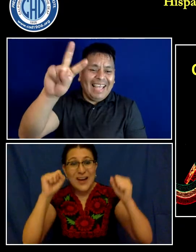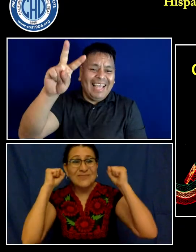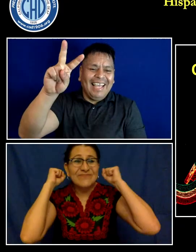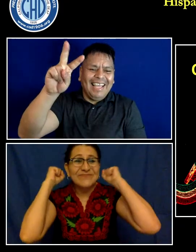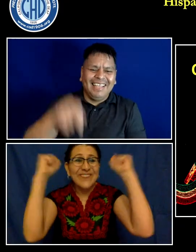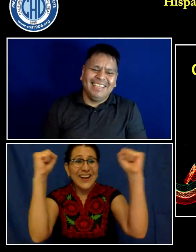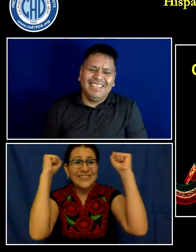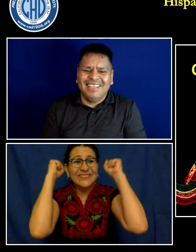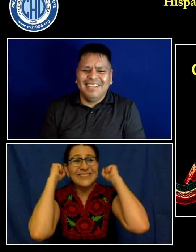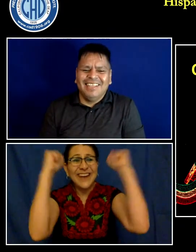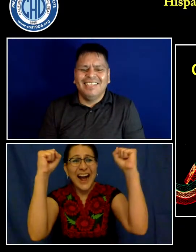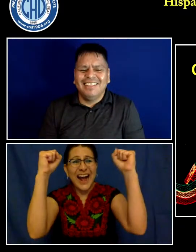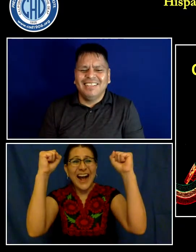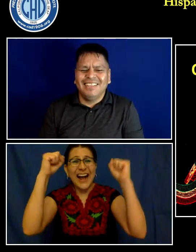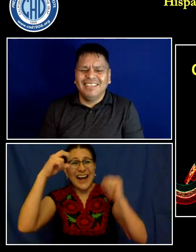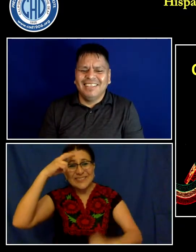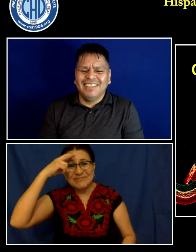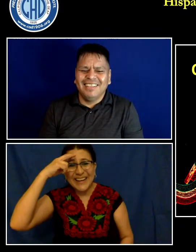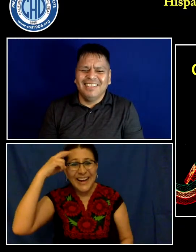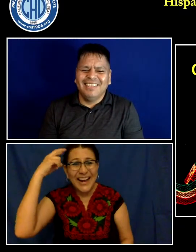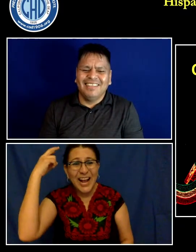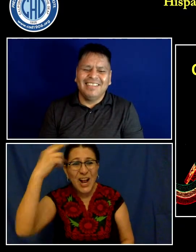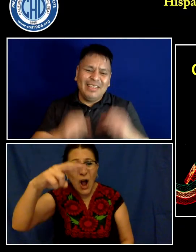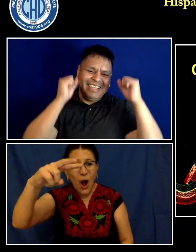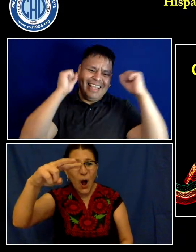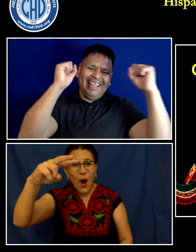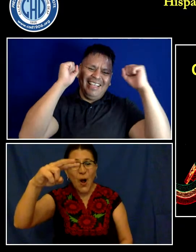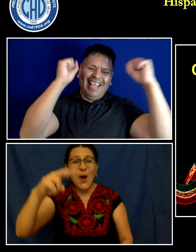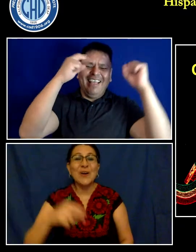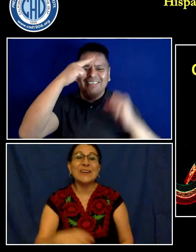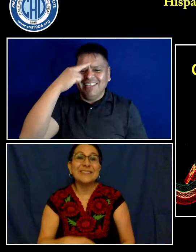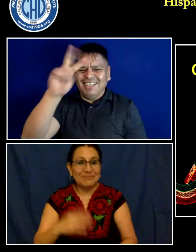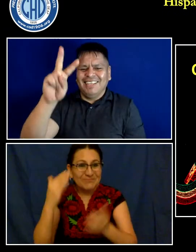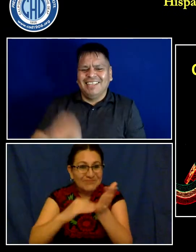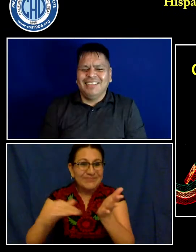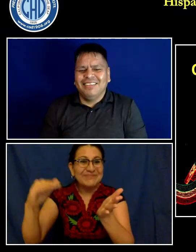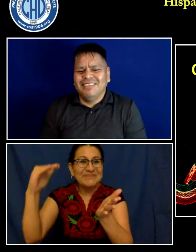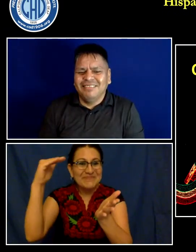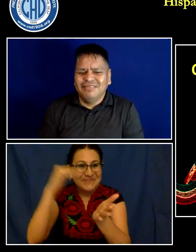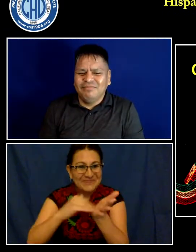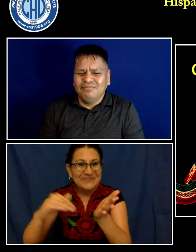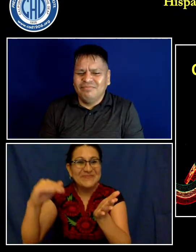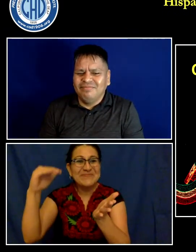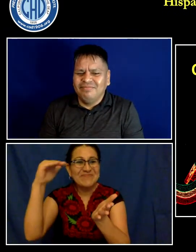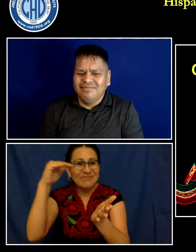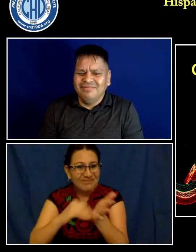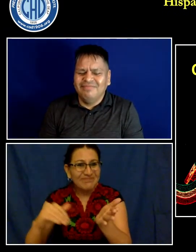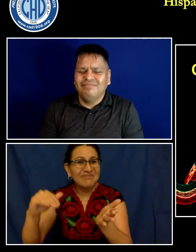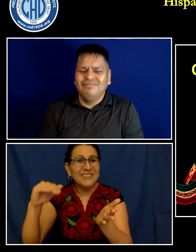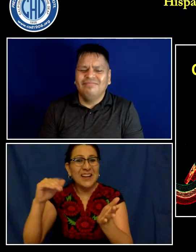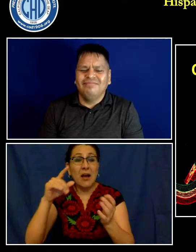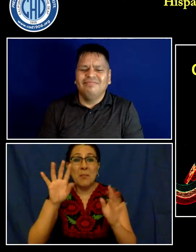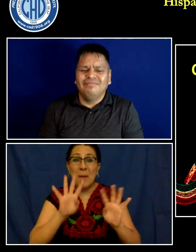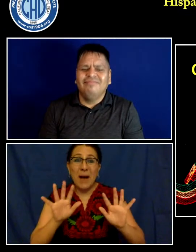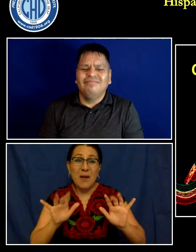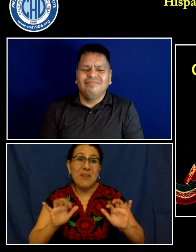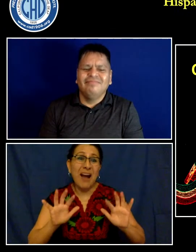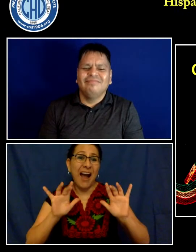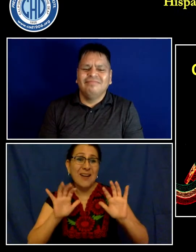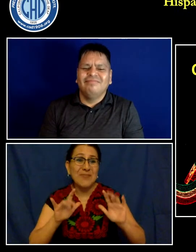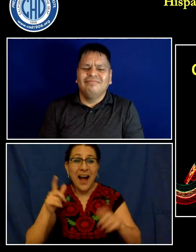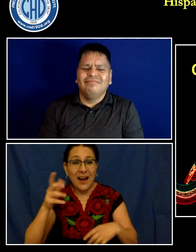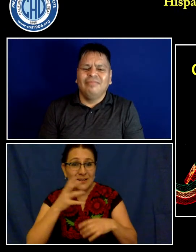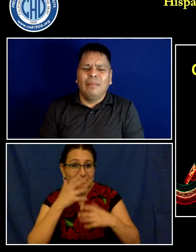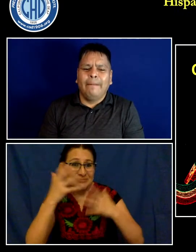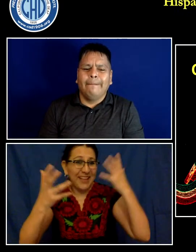Viva, Viva," and they would say Mexico, "Viva Mexico." Yeah, Viva Viva Mexico. Mexico, and it's